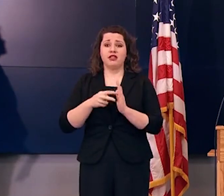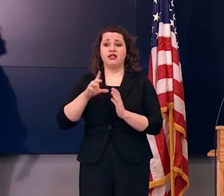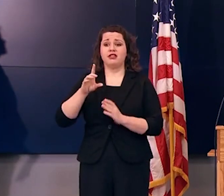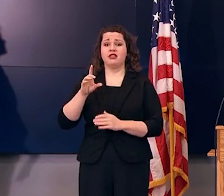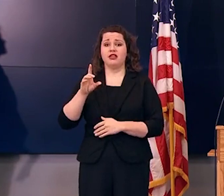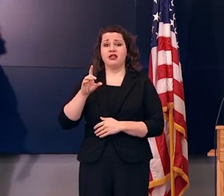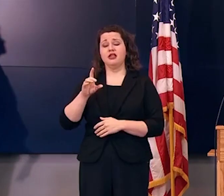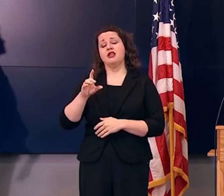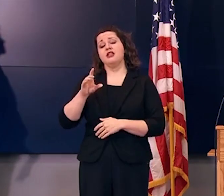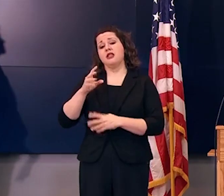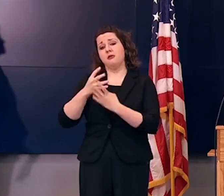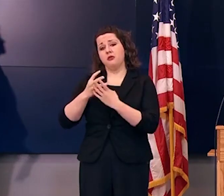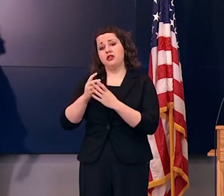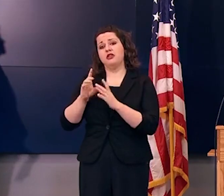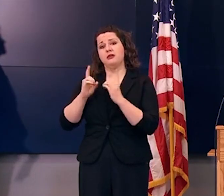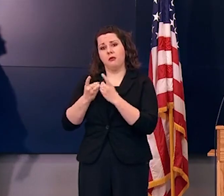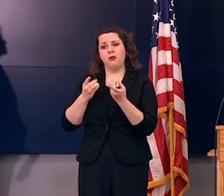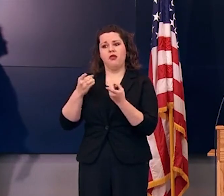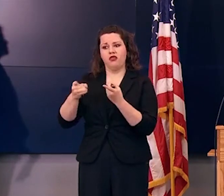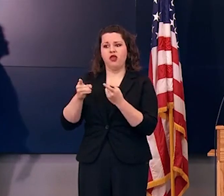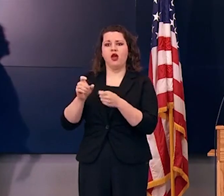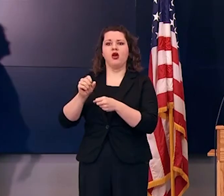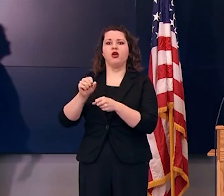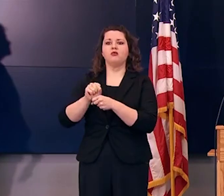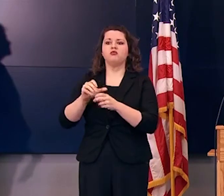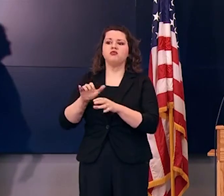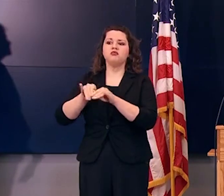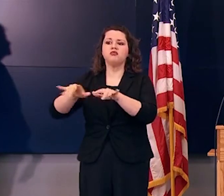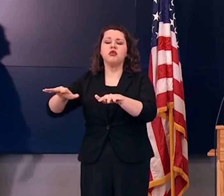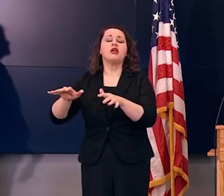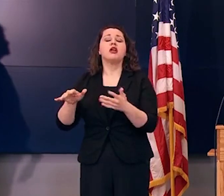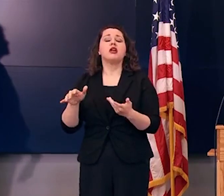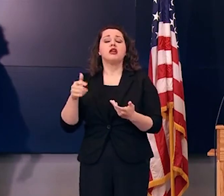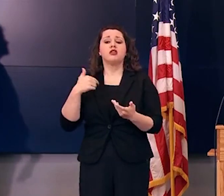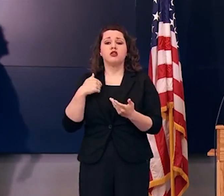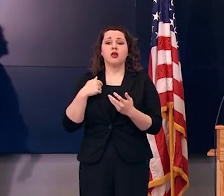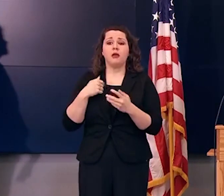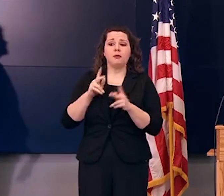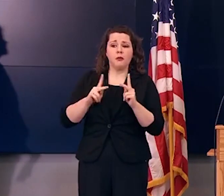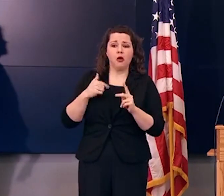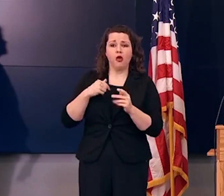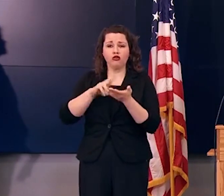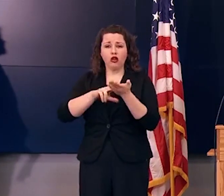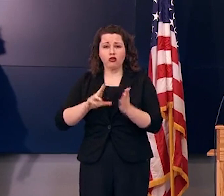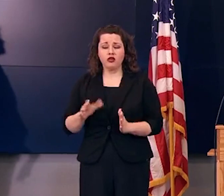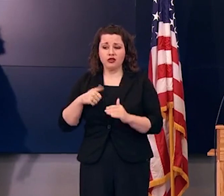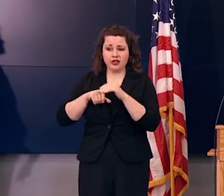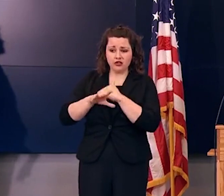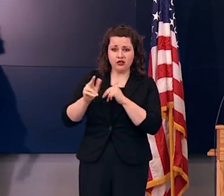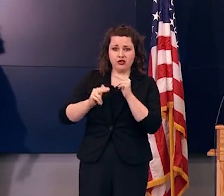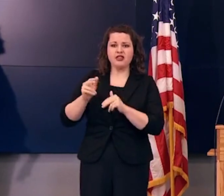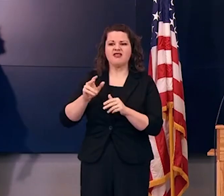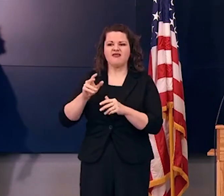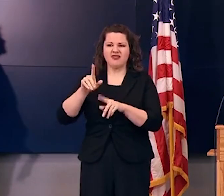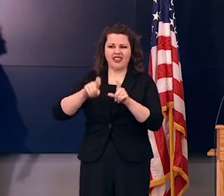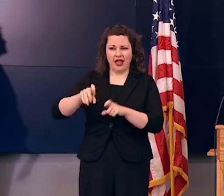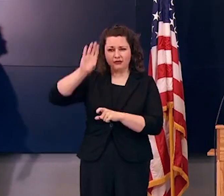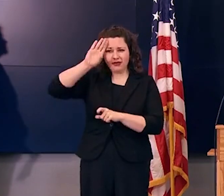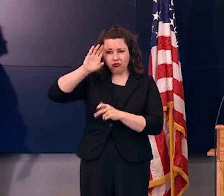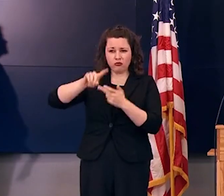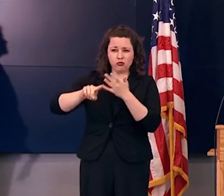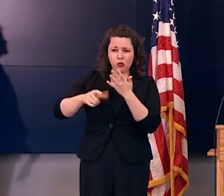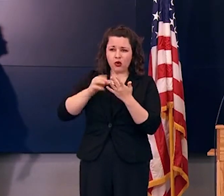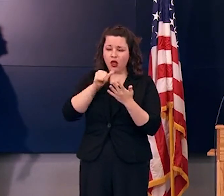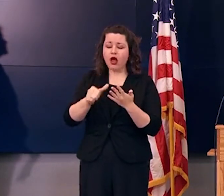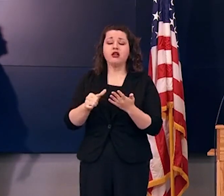into the businesses and communities, screening employees or contractors when entering the facility for symptoms or temperatures, screening every